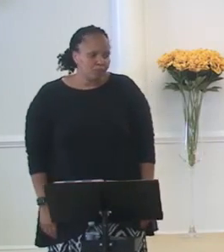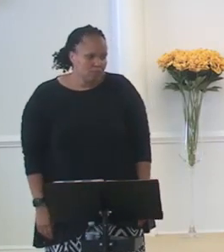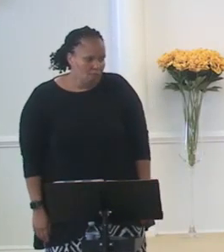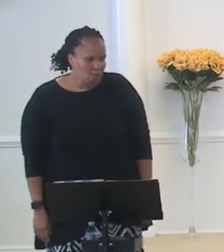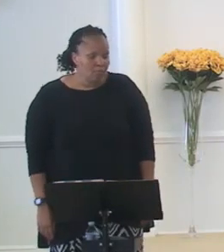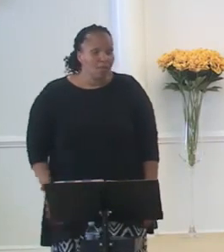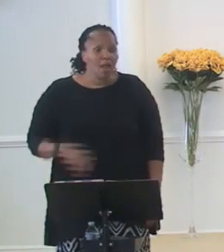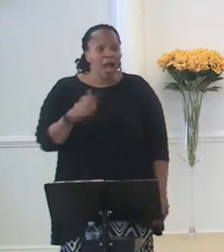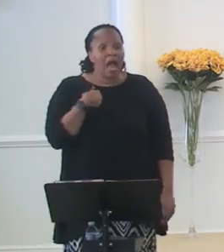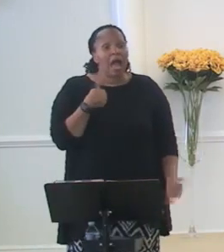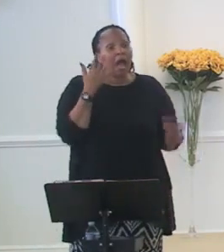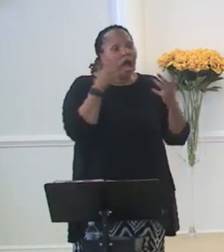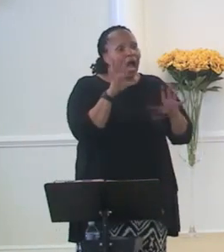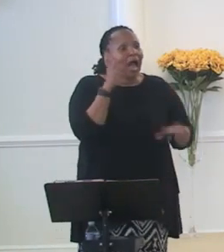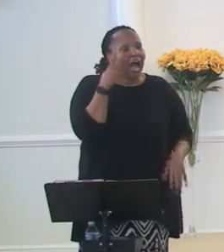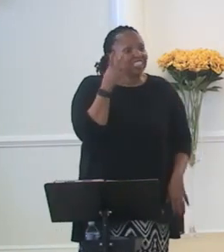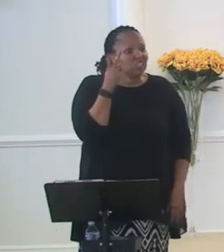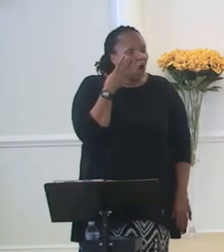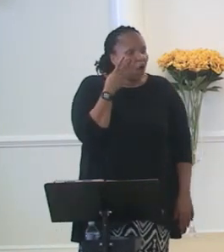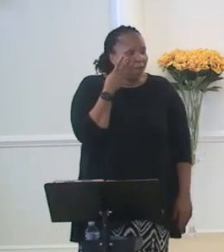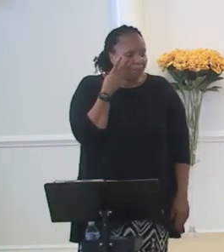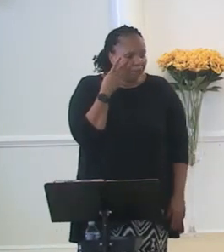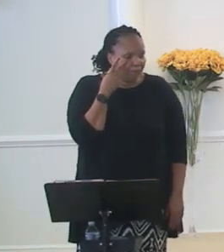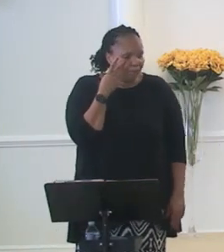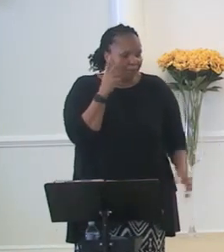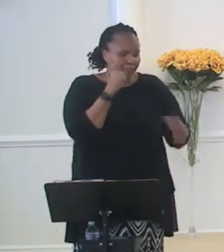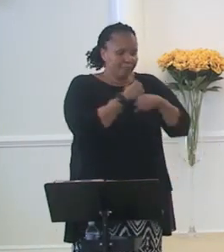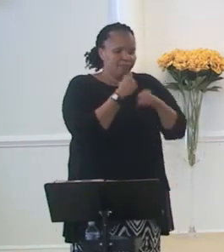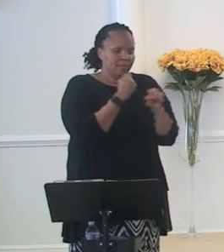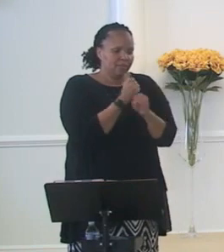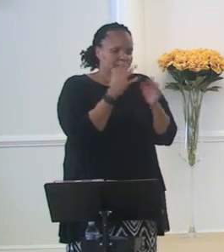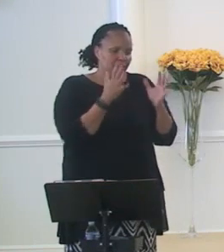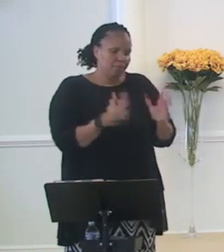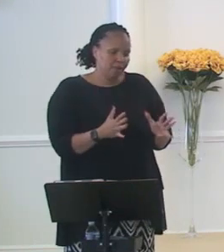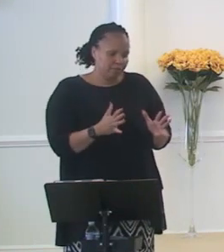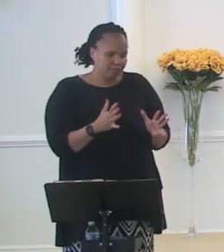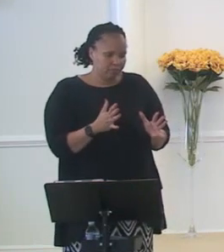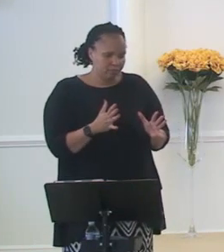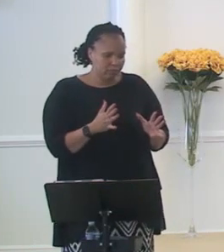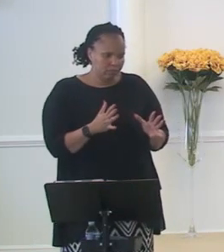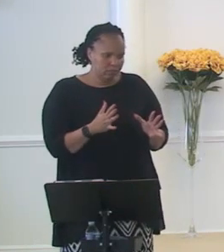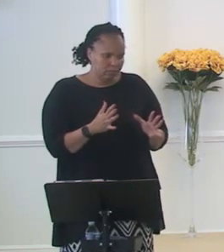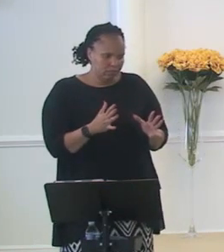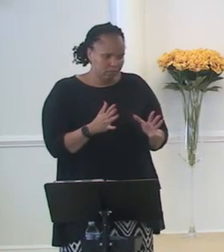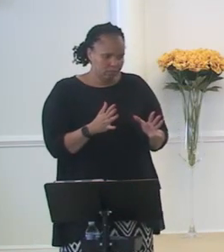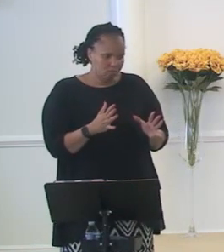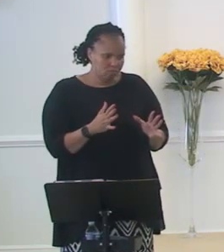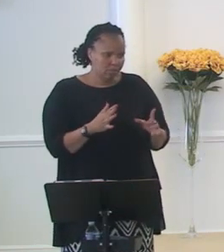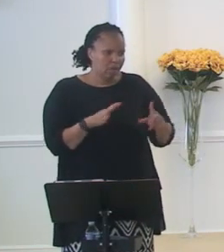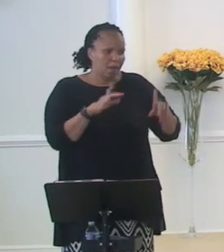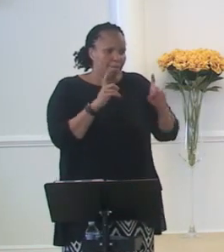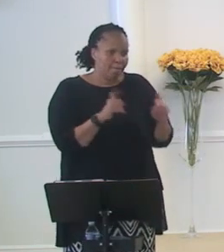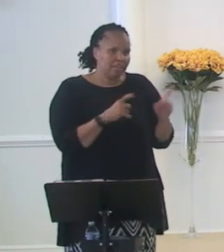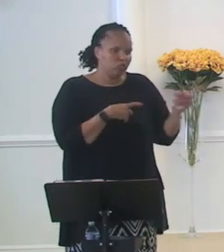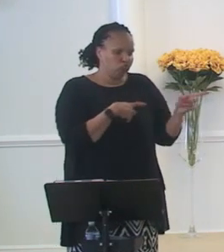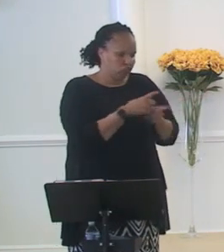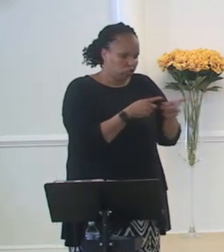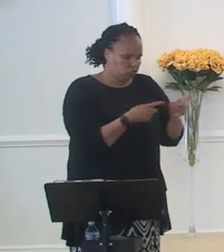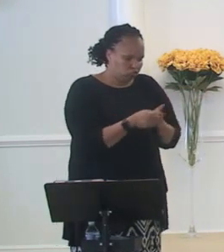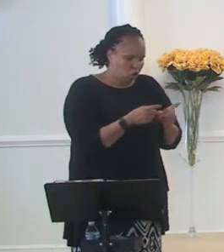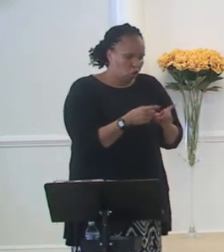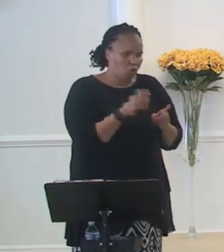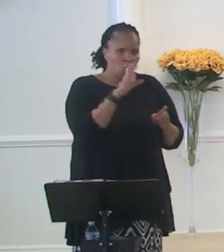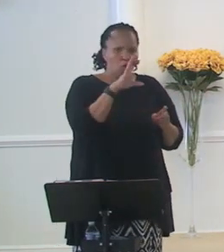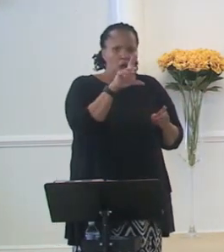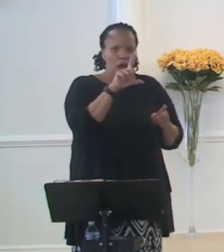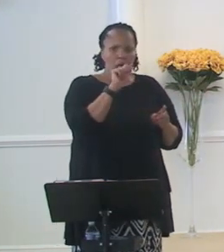I saw that the potter must, quote unquote, master the clay.